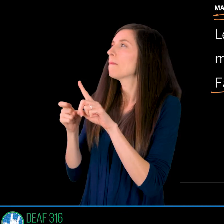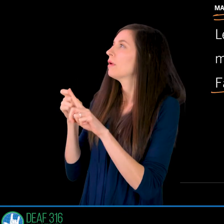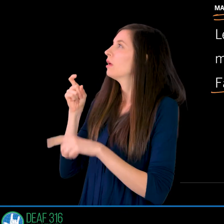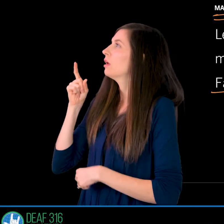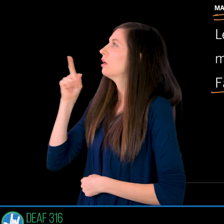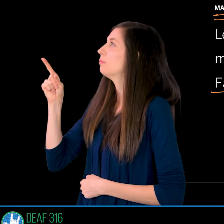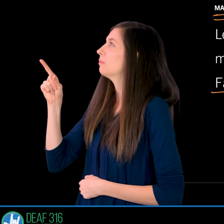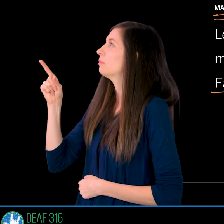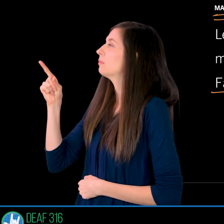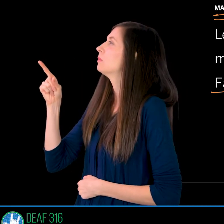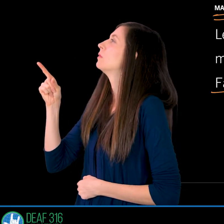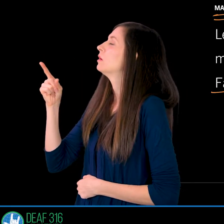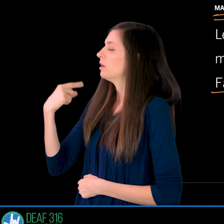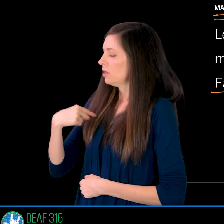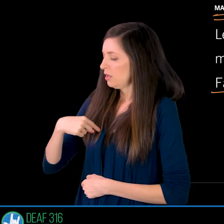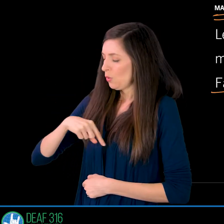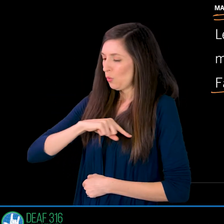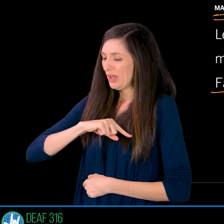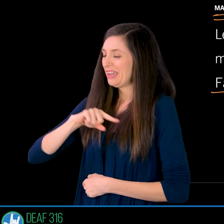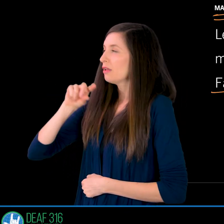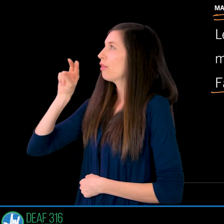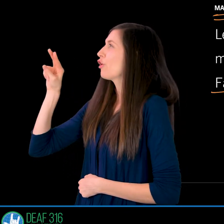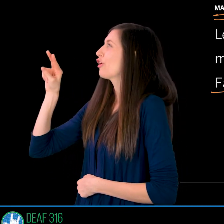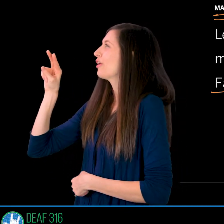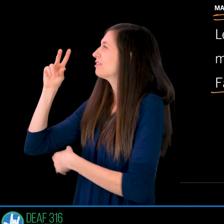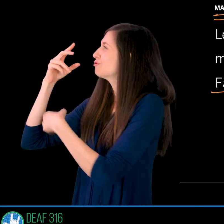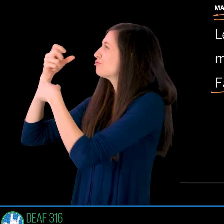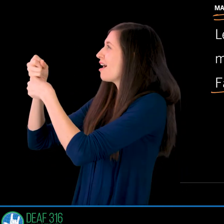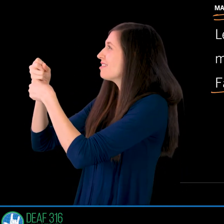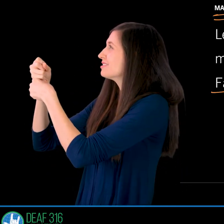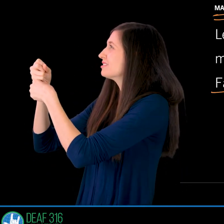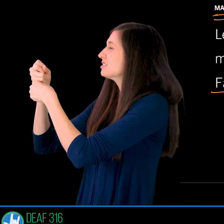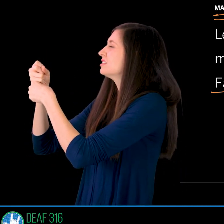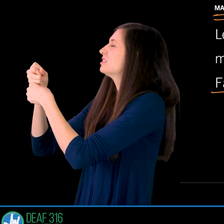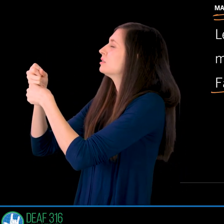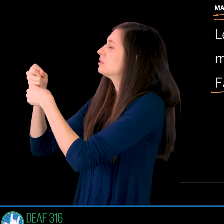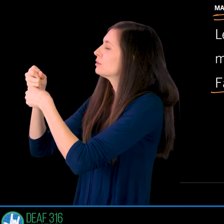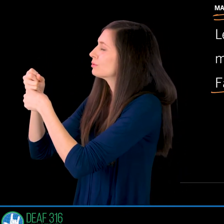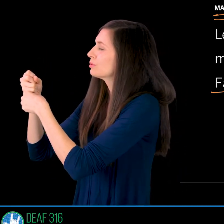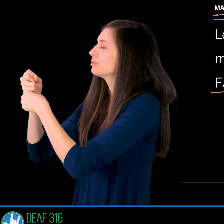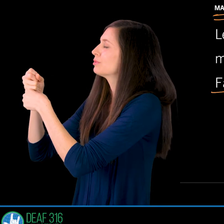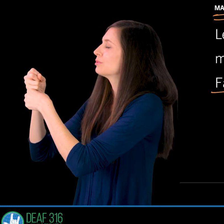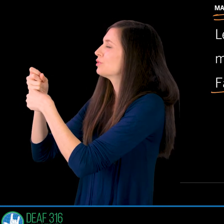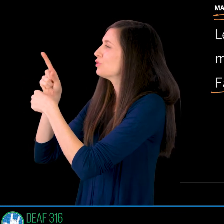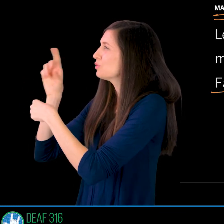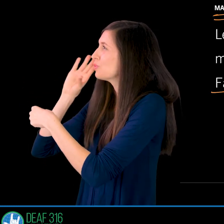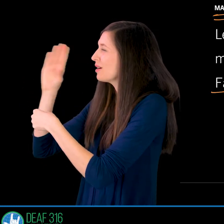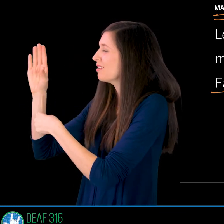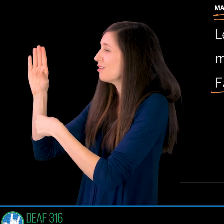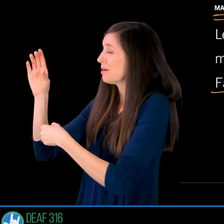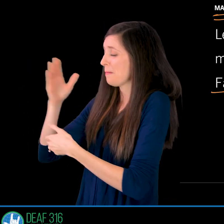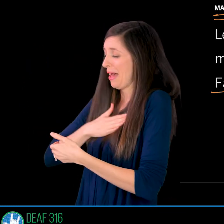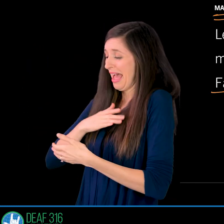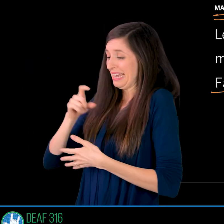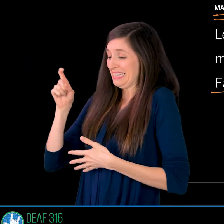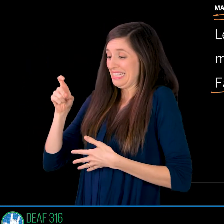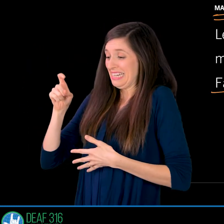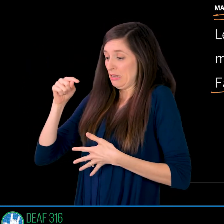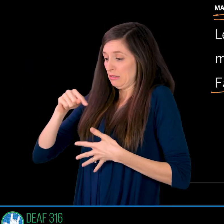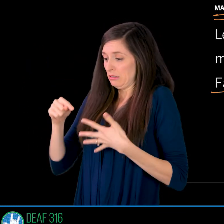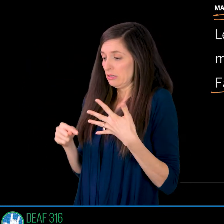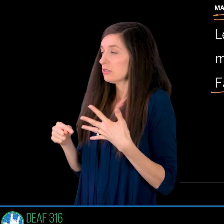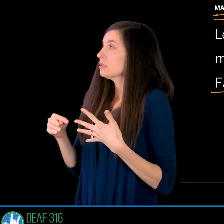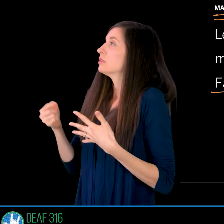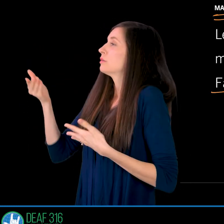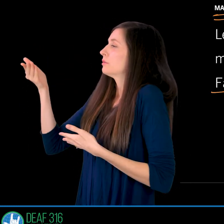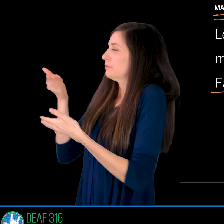God to meet our needs and don't have to be selfishly looking out for our own self